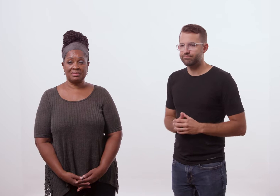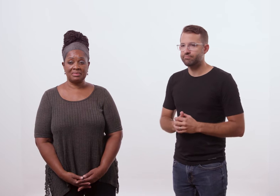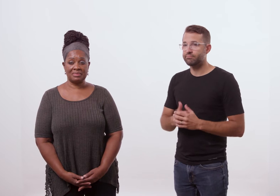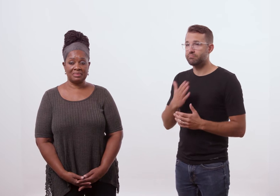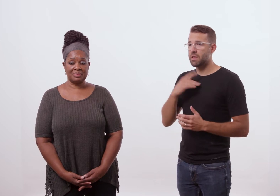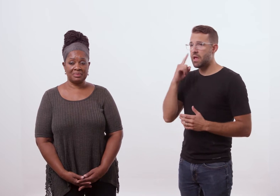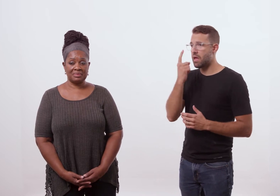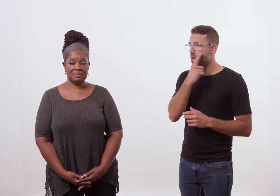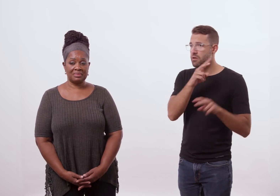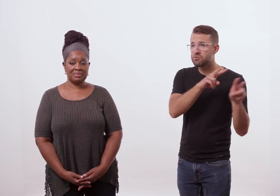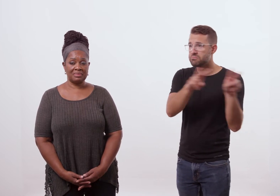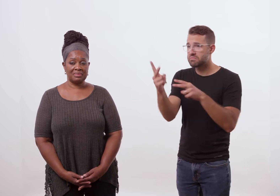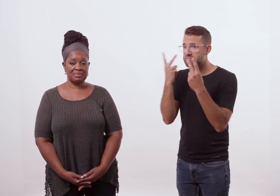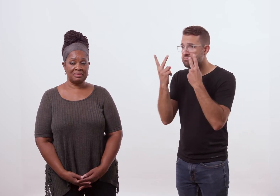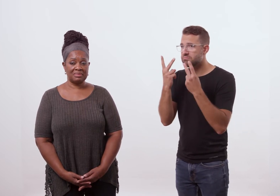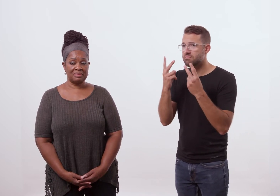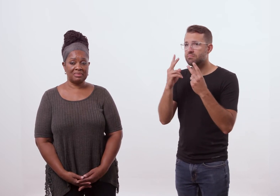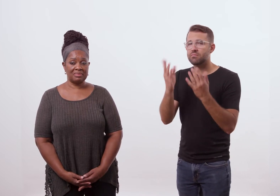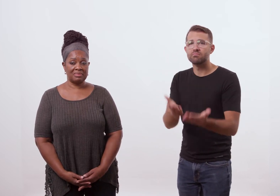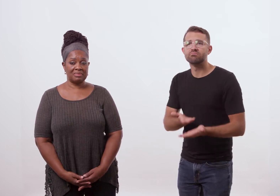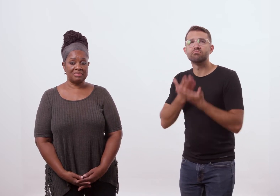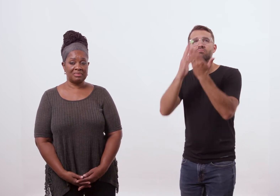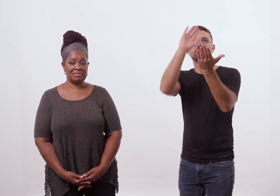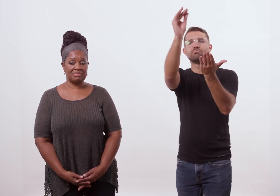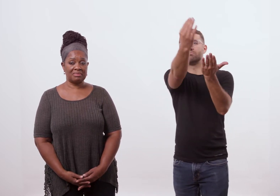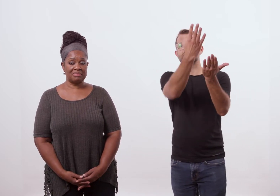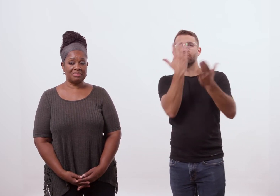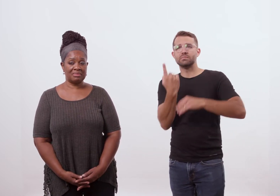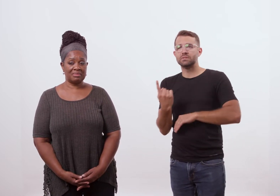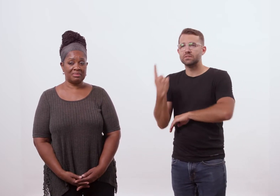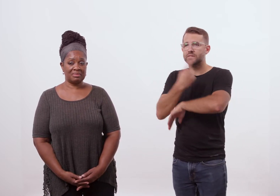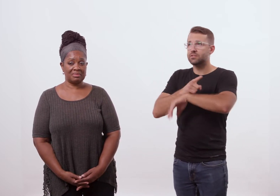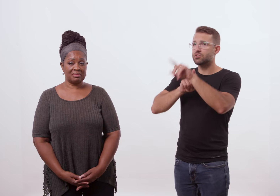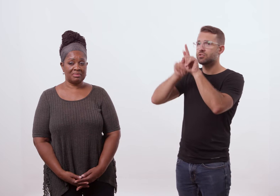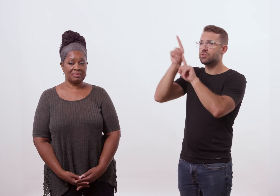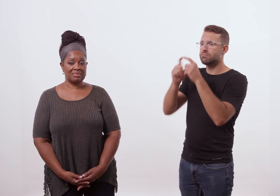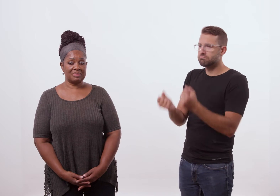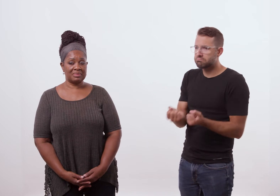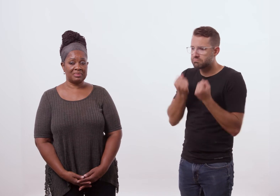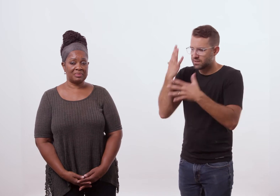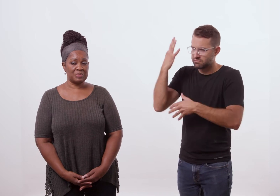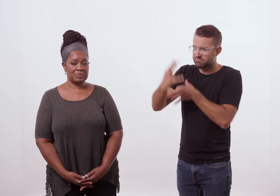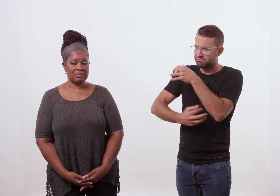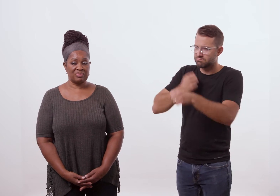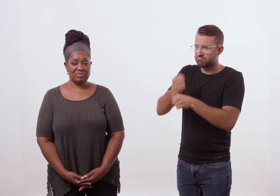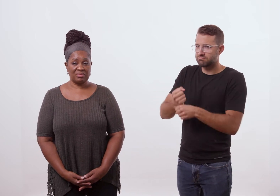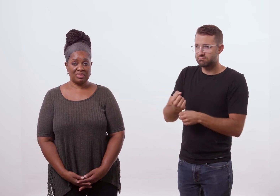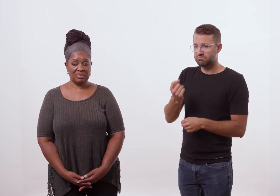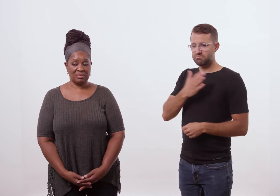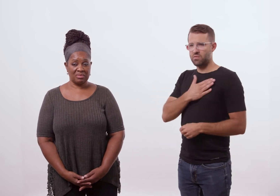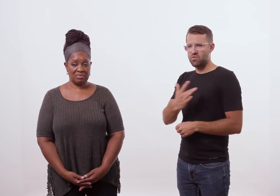I gave them up to the almighty Daystar many years ago. But the heart can learn to see more deeply than the